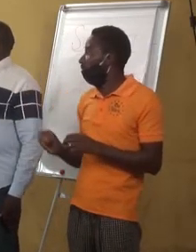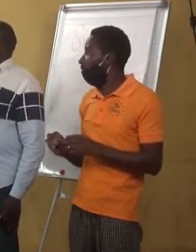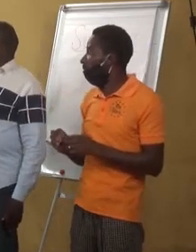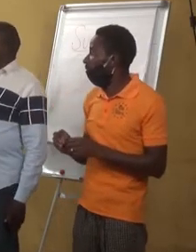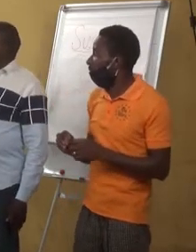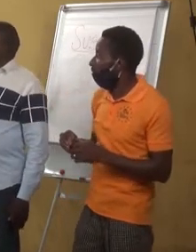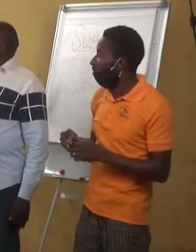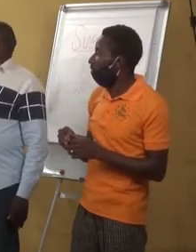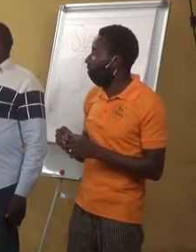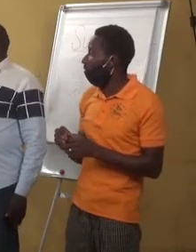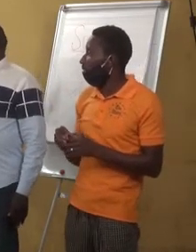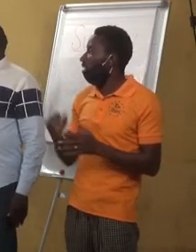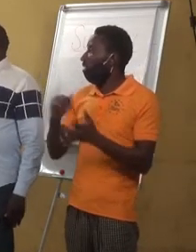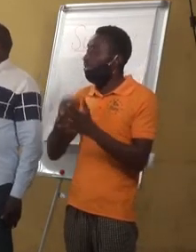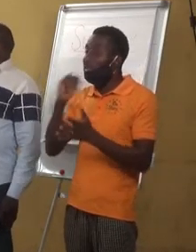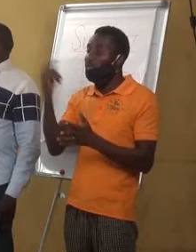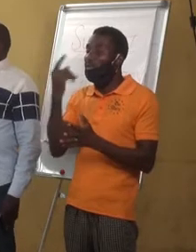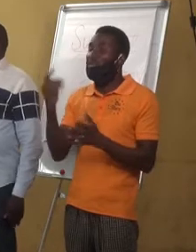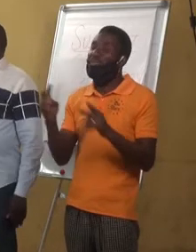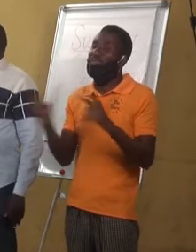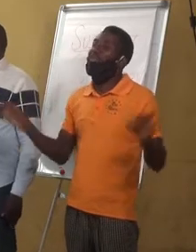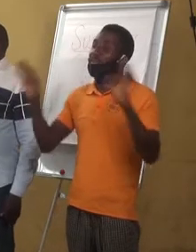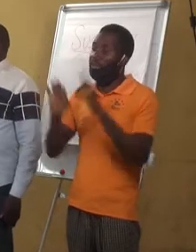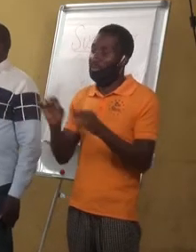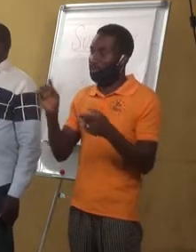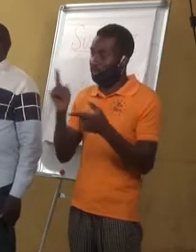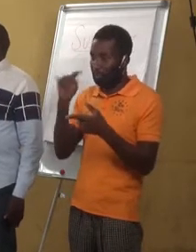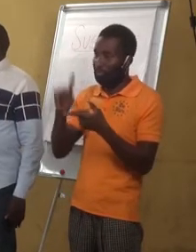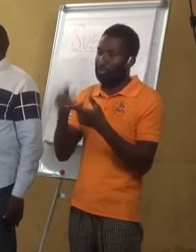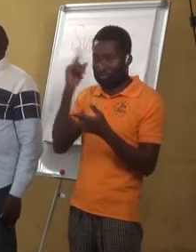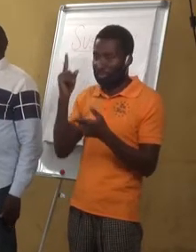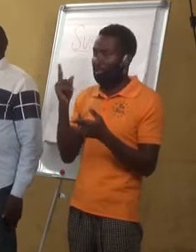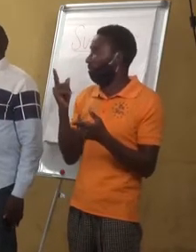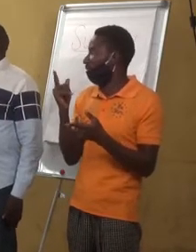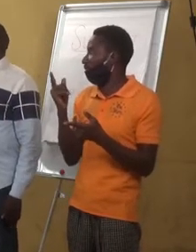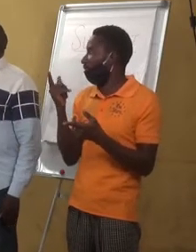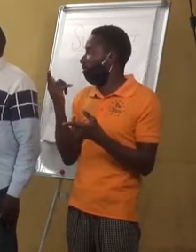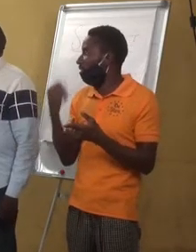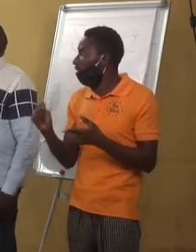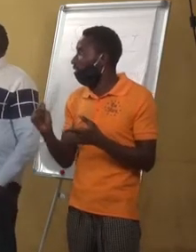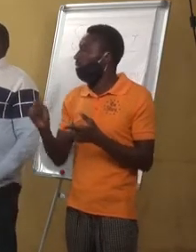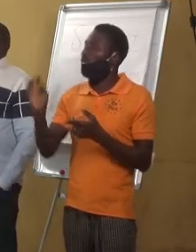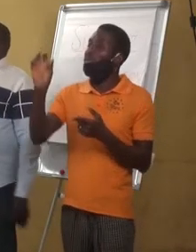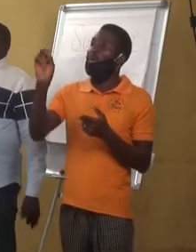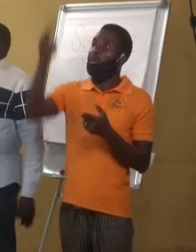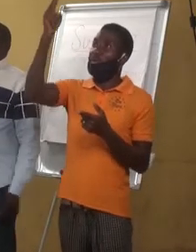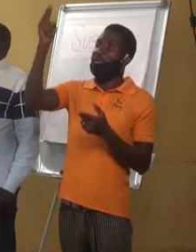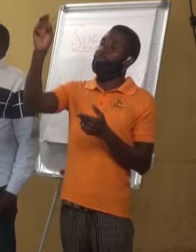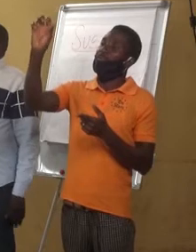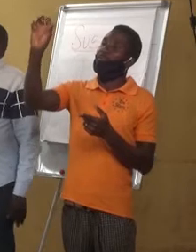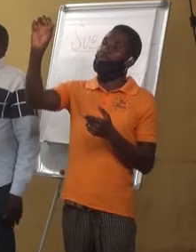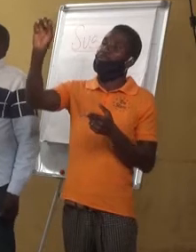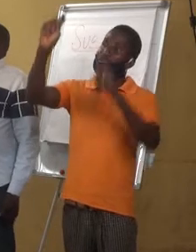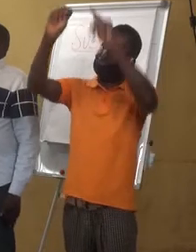Next, again, it is also very important for you to understand the concept of octet structure. Like I did mention